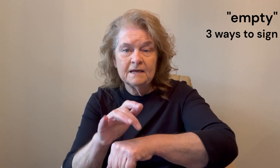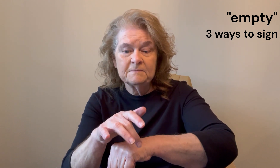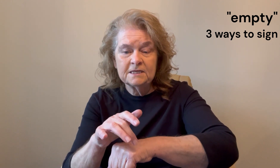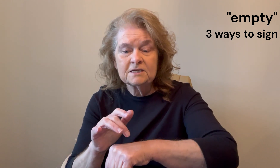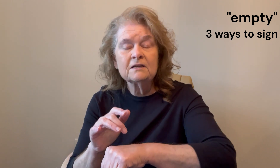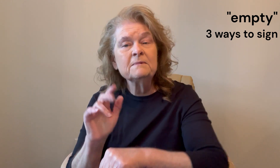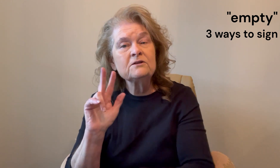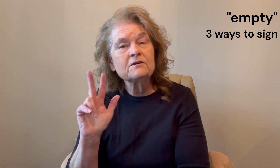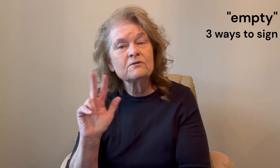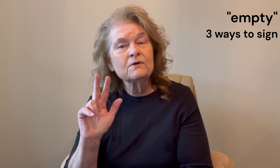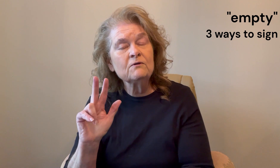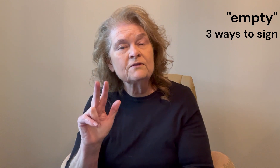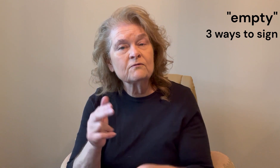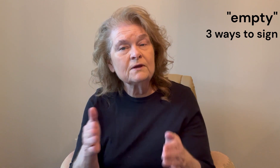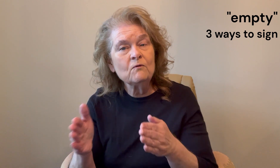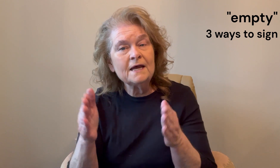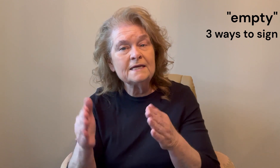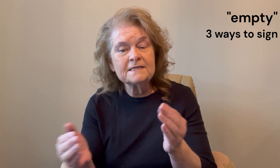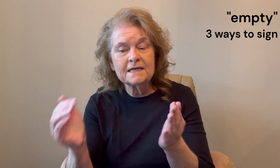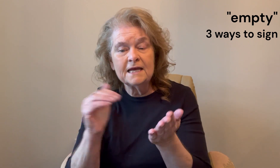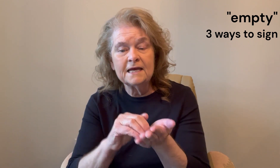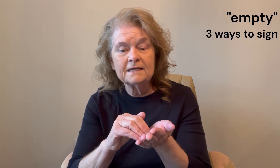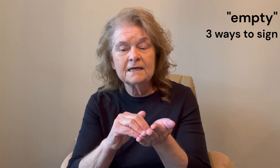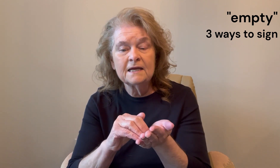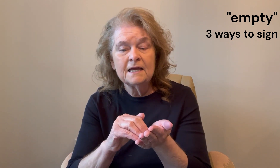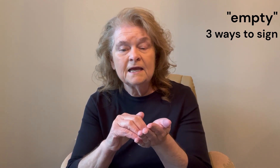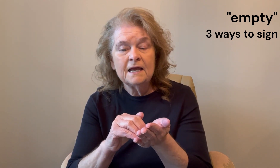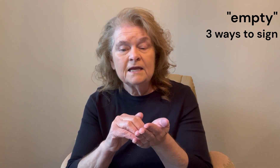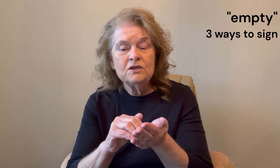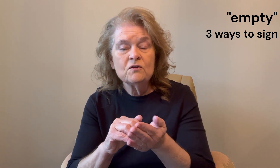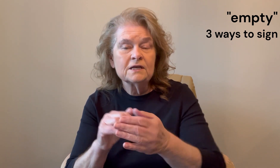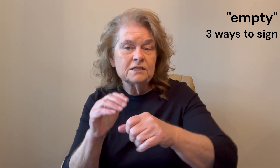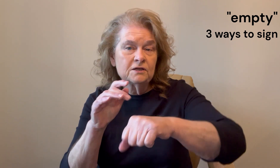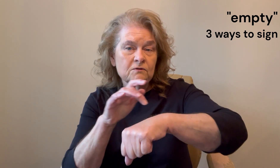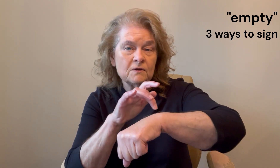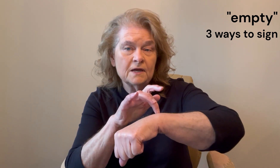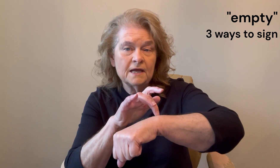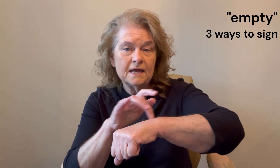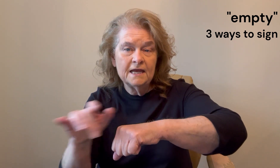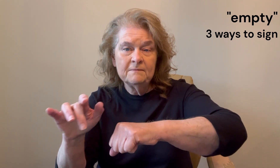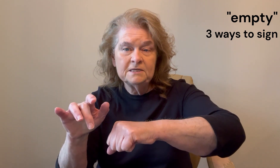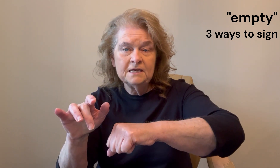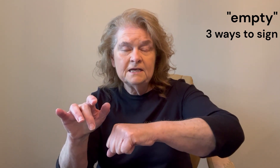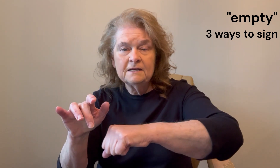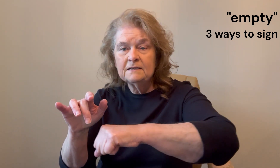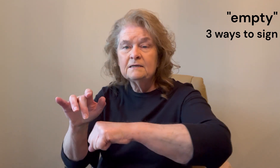empty. So let me do the three ways again. You can do empty,